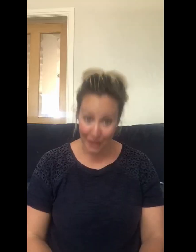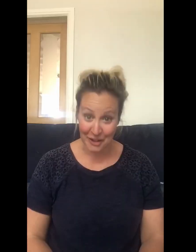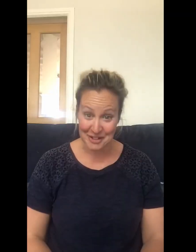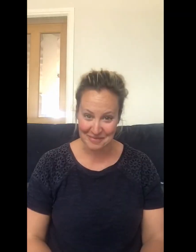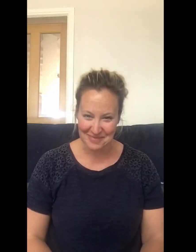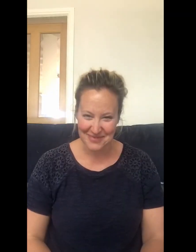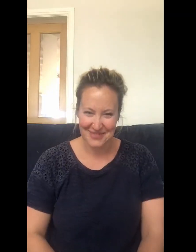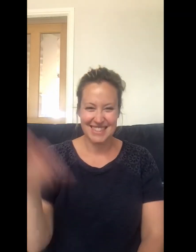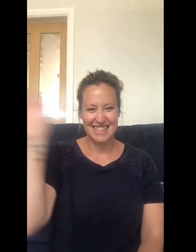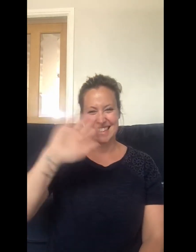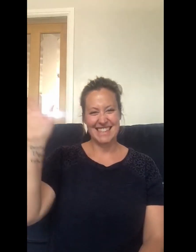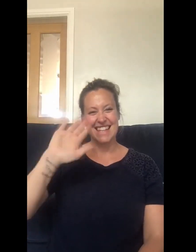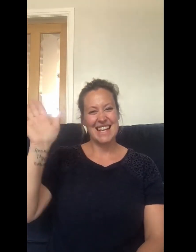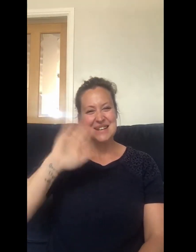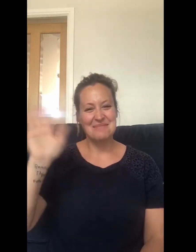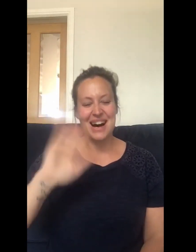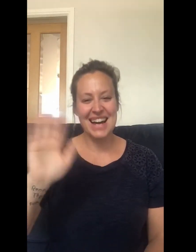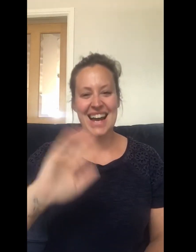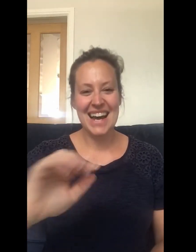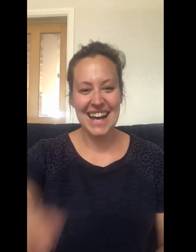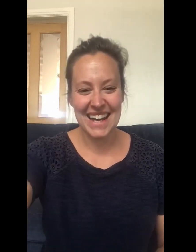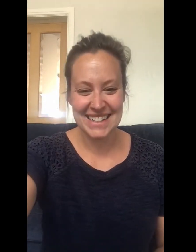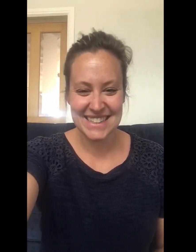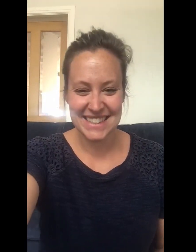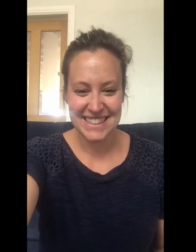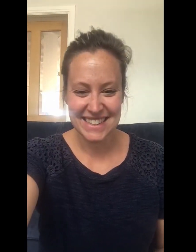Gluck gluck. Bye guys.